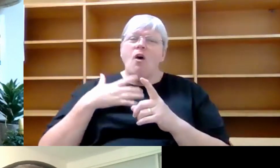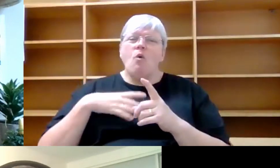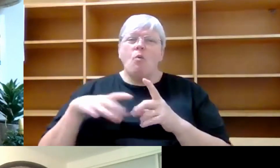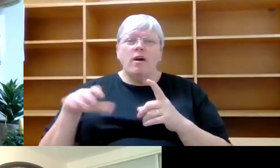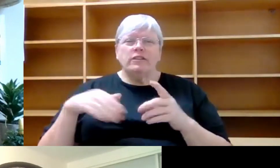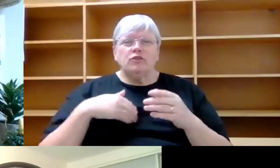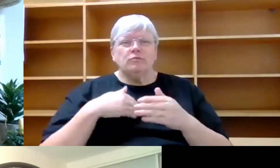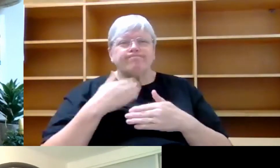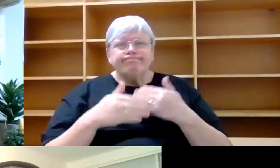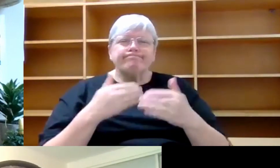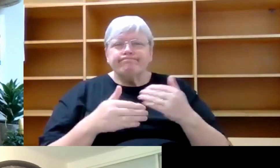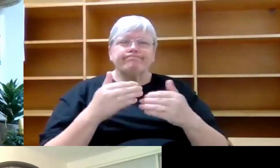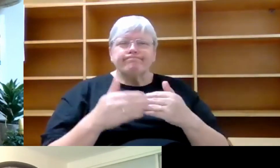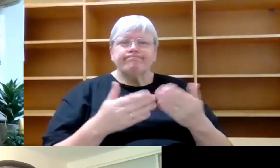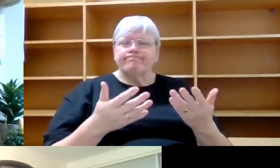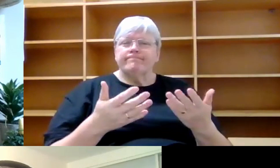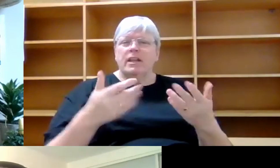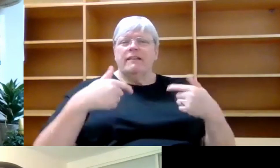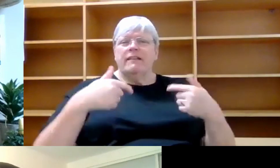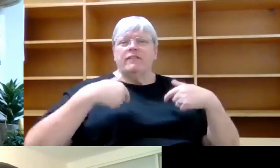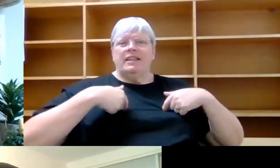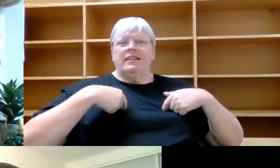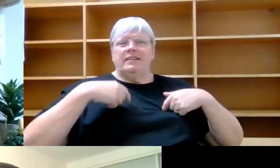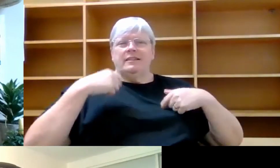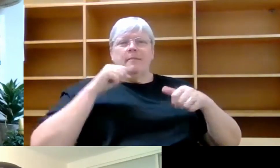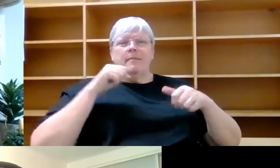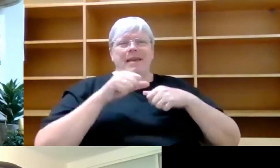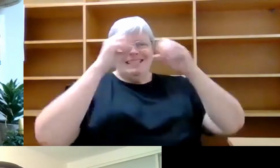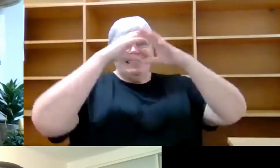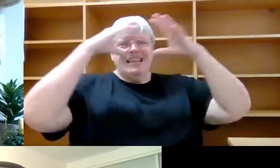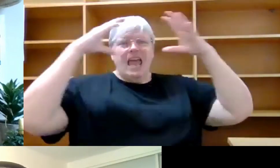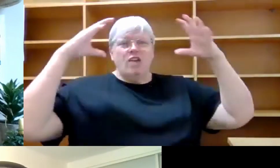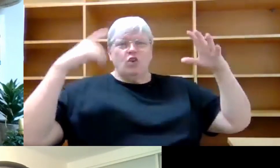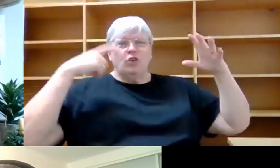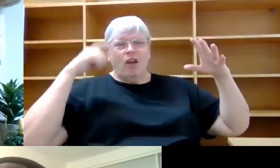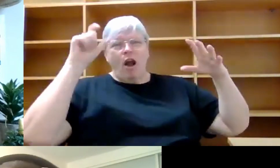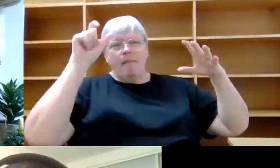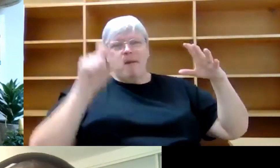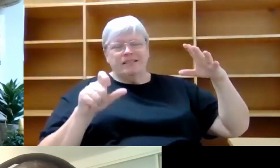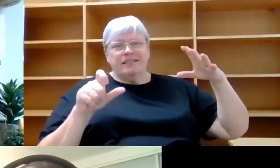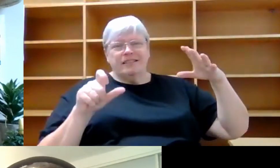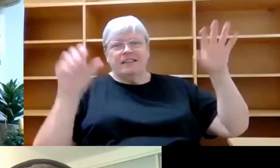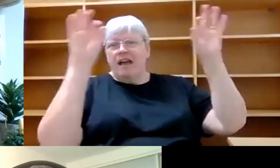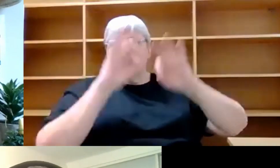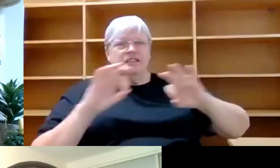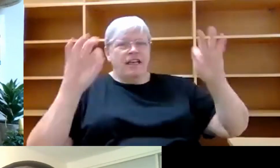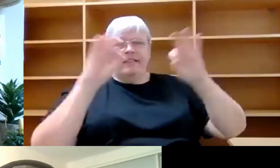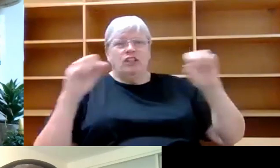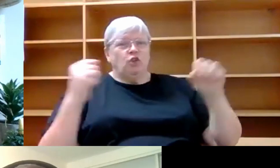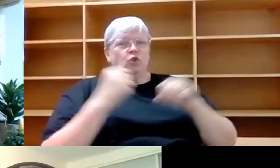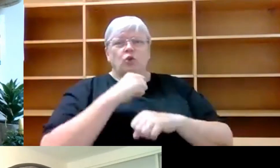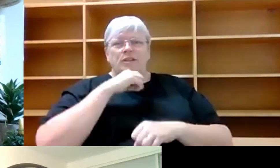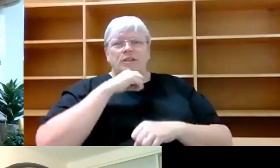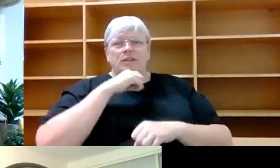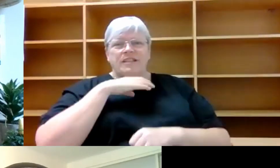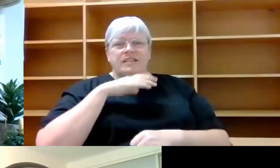along, and so for me, the ideal scenario would be for a young person to have nothing to do on a Saturday, pick up my